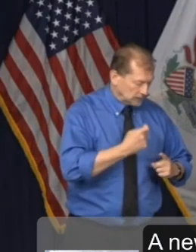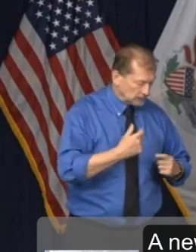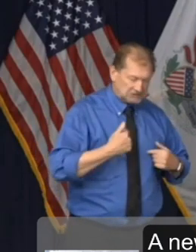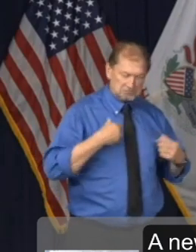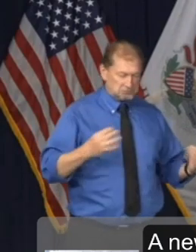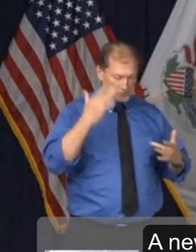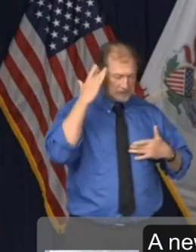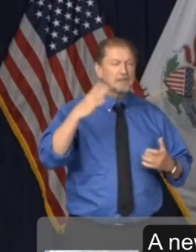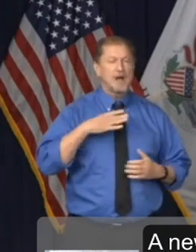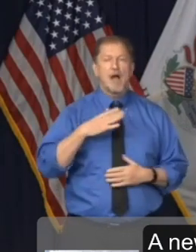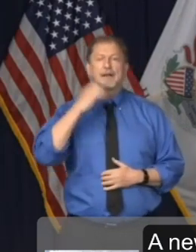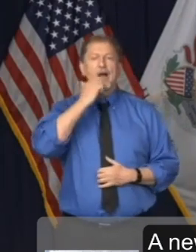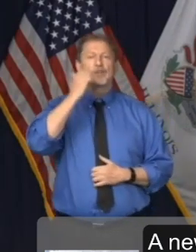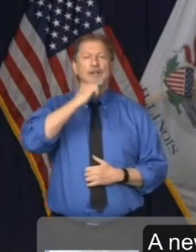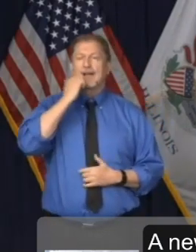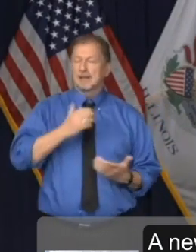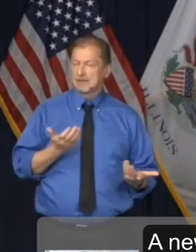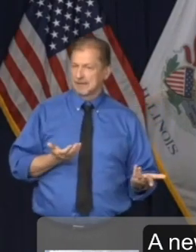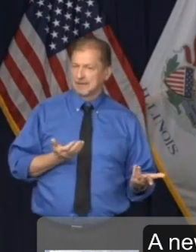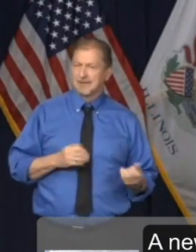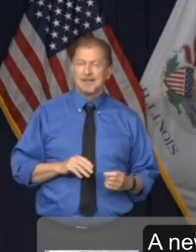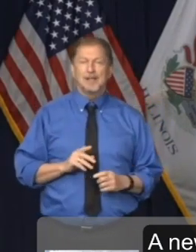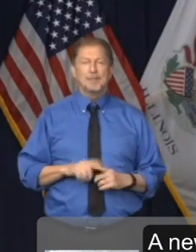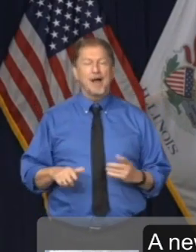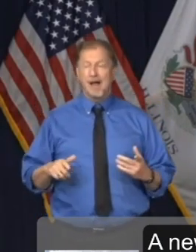there's a less frequent. But if you think about that, we have